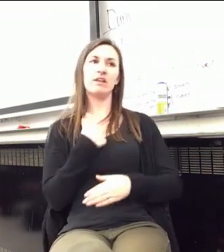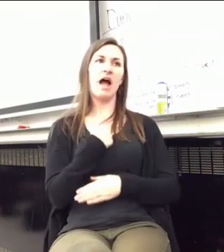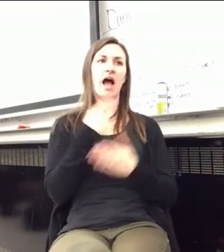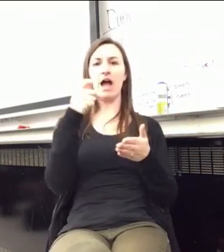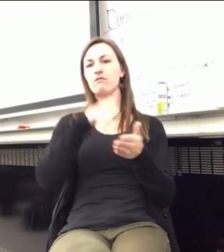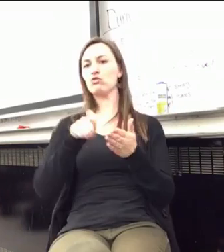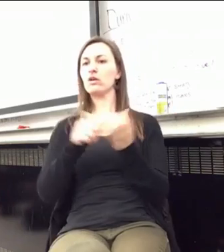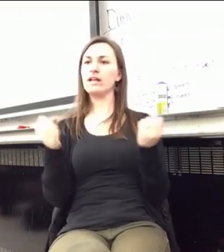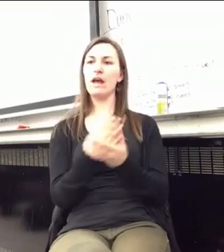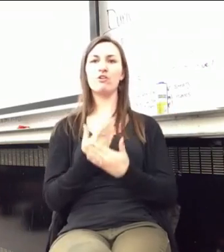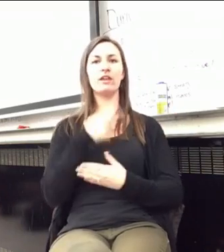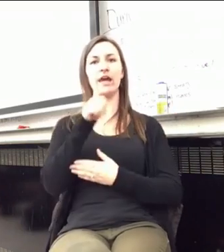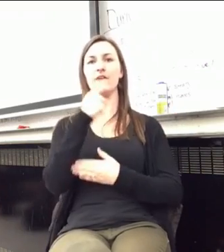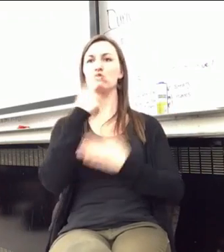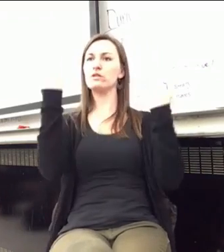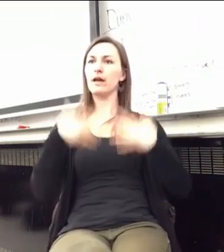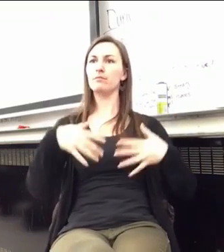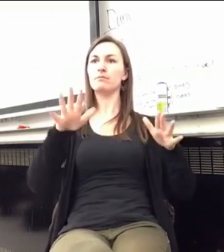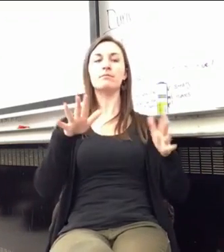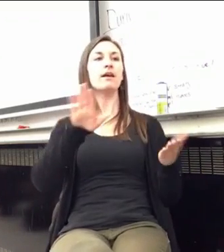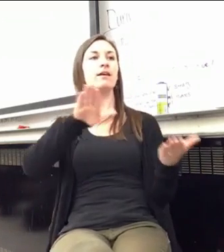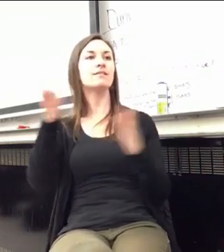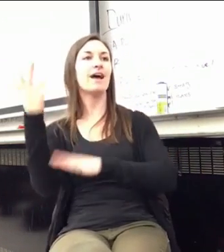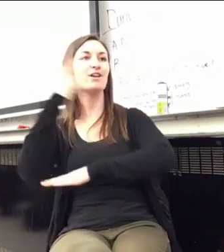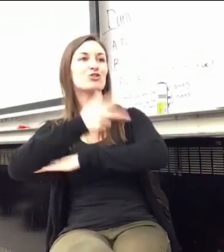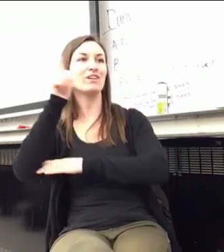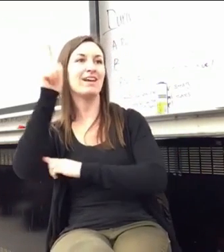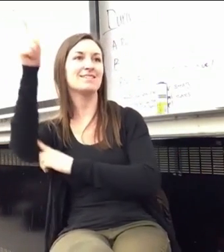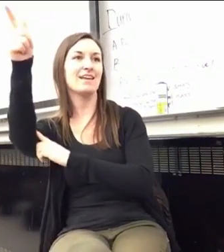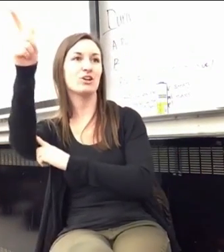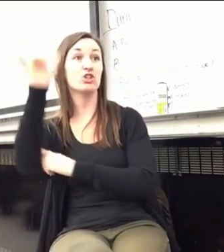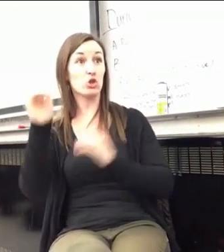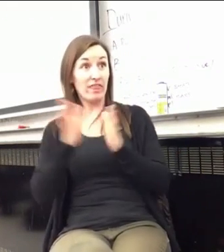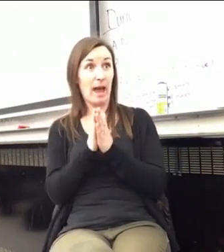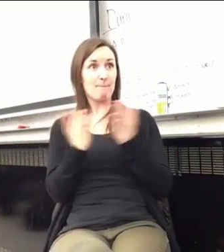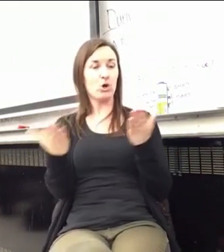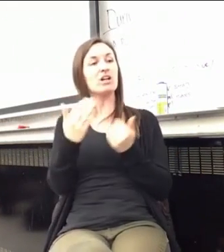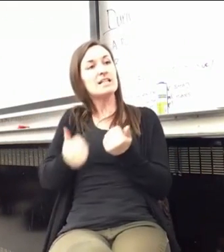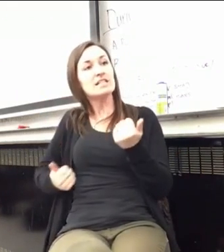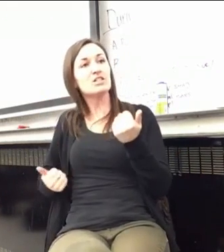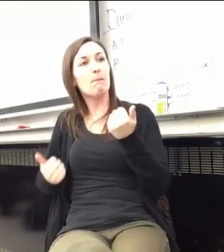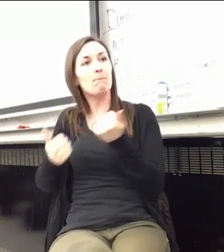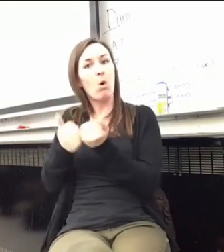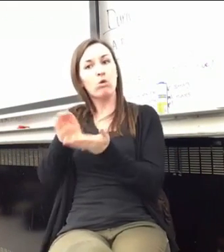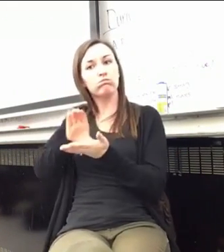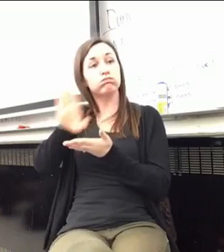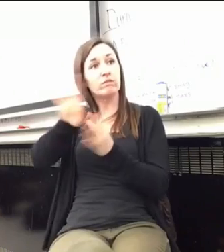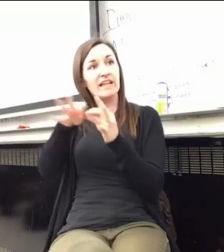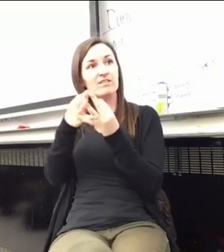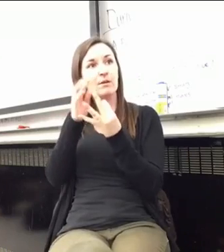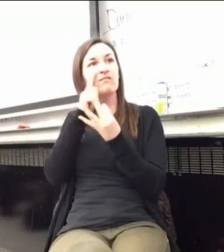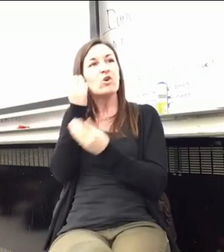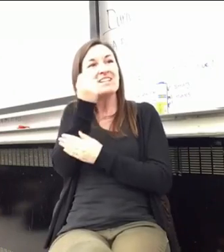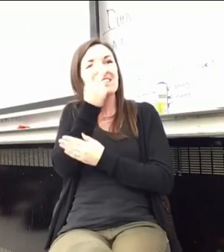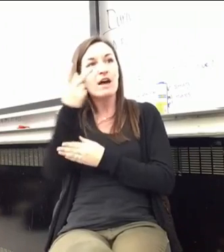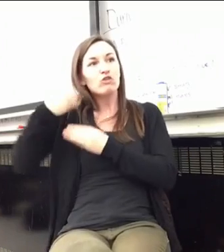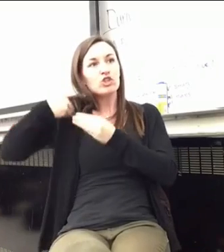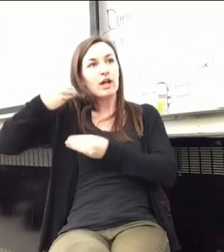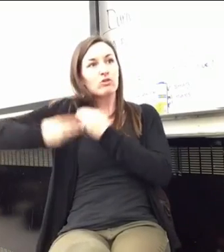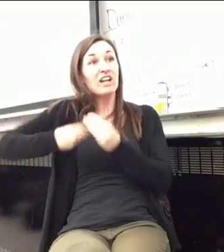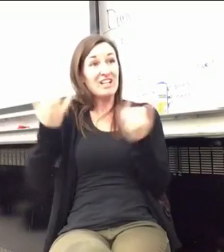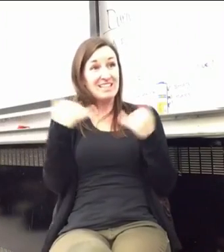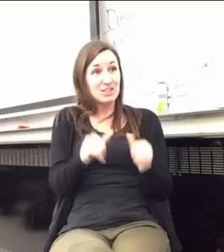to say, and he dies 3 days later. Now, this book is able to fund his family for the next several generations, and still funds his family